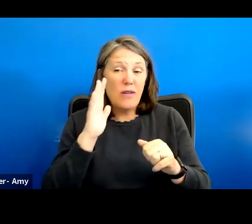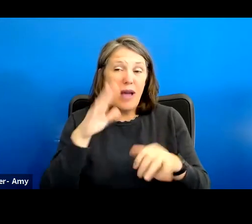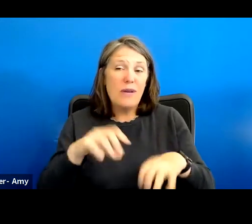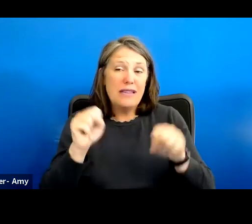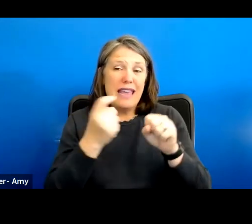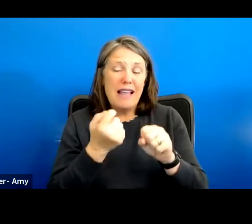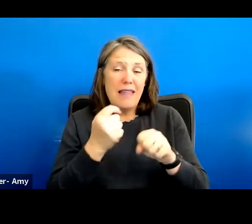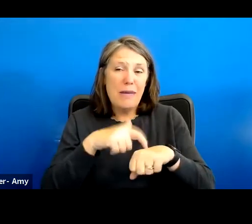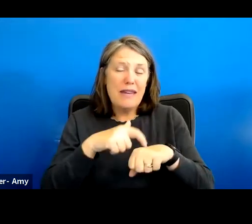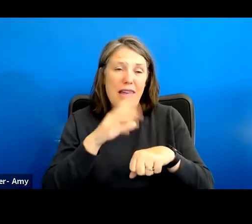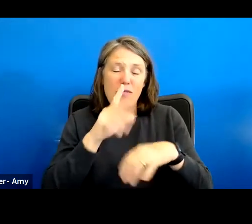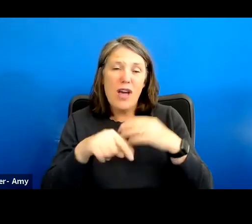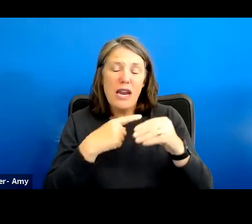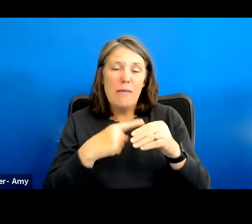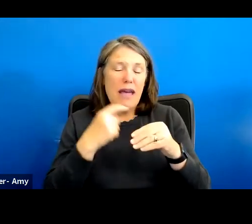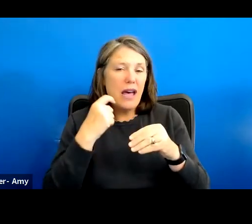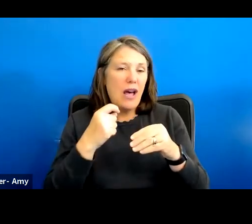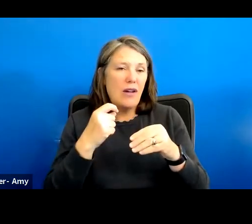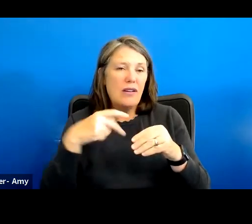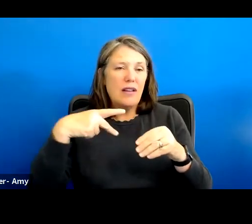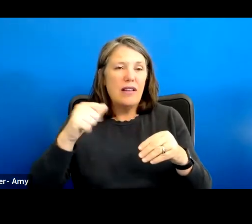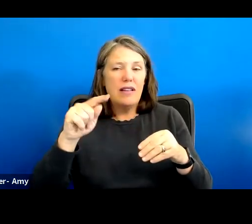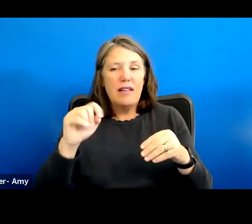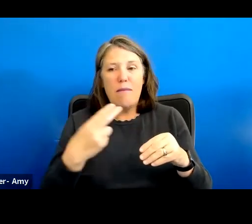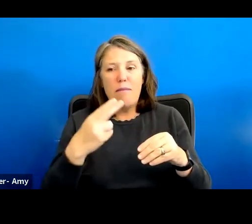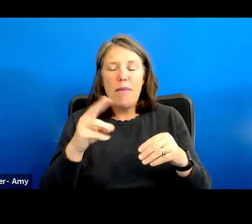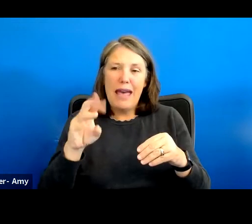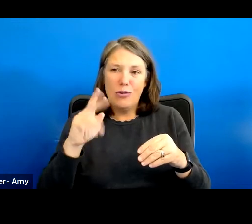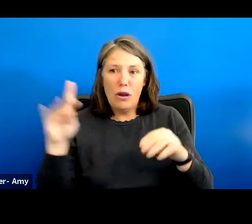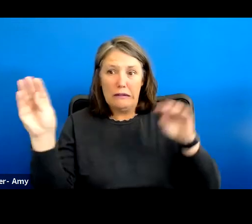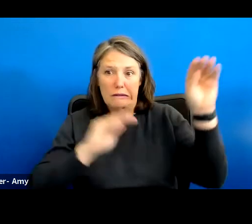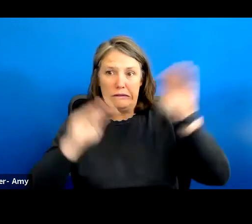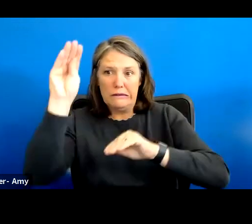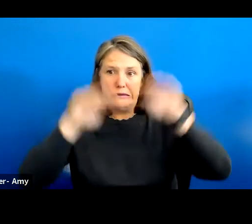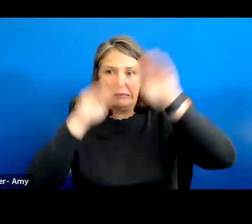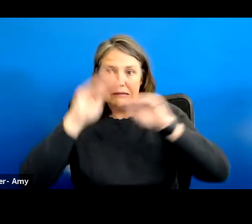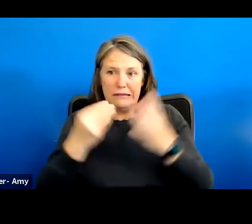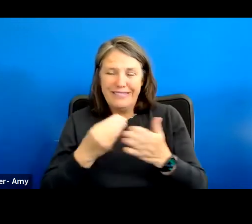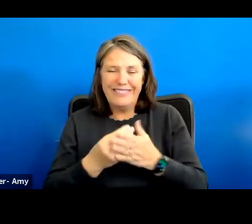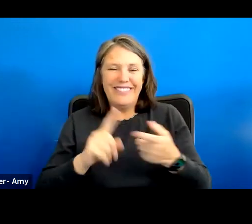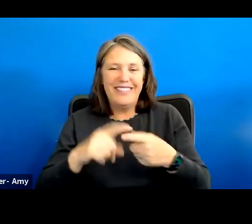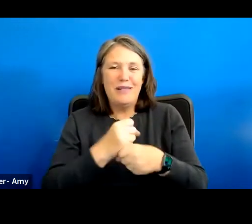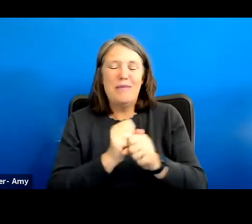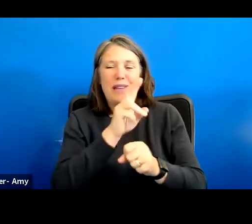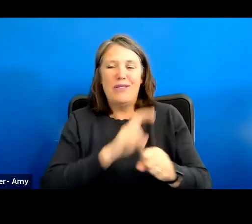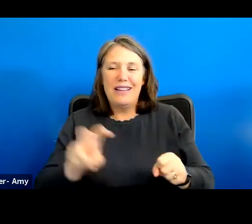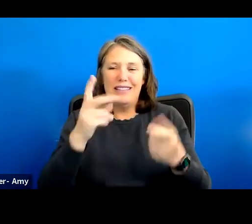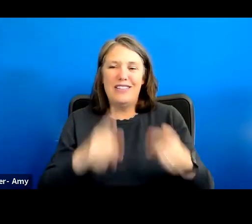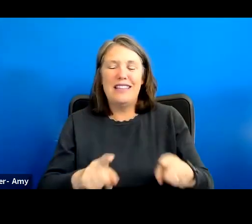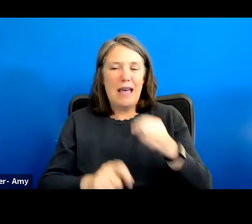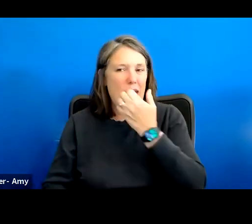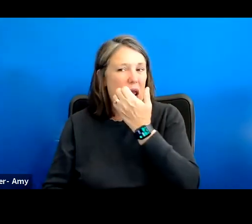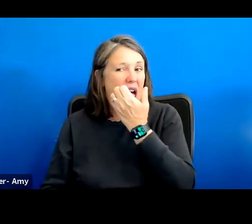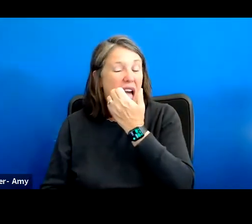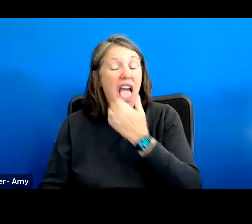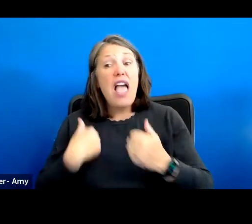bit of time talking about the patchwork funding sources that we use to make transitions happen. And